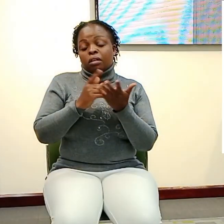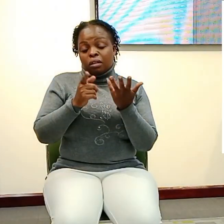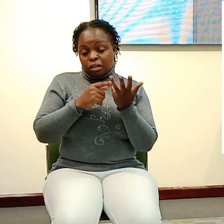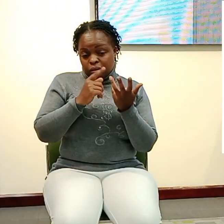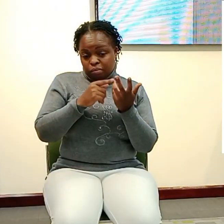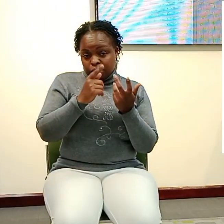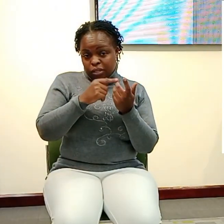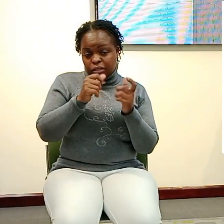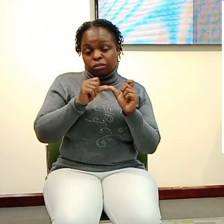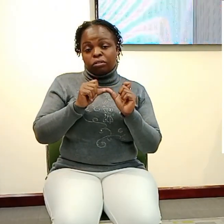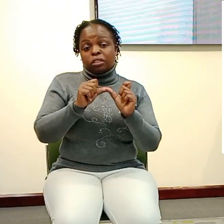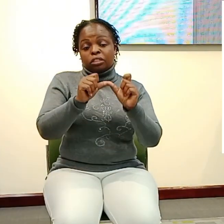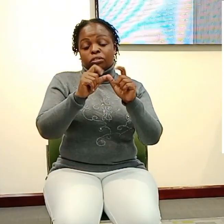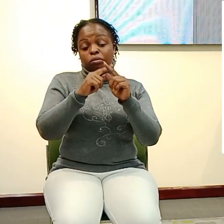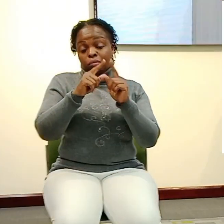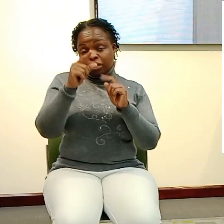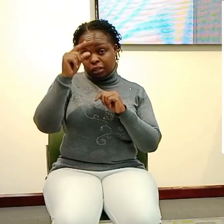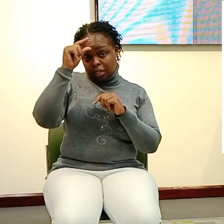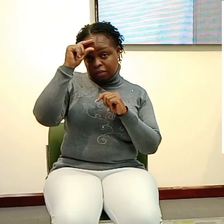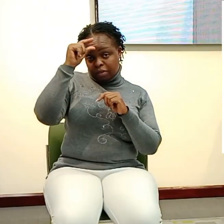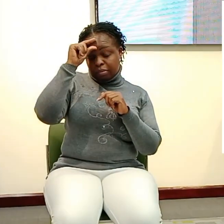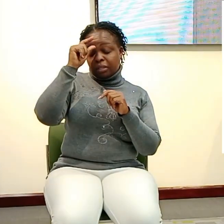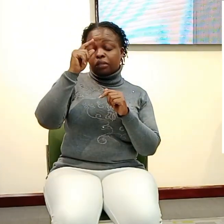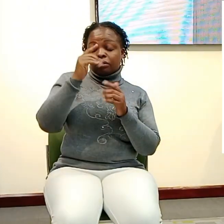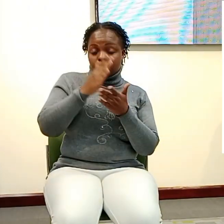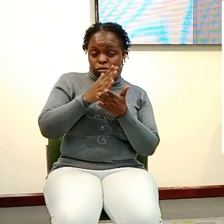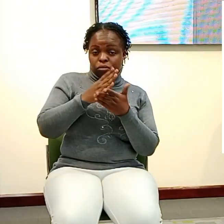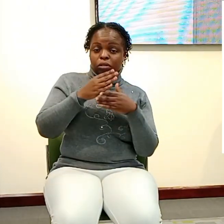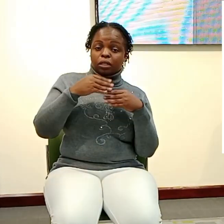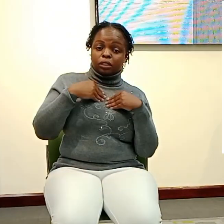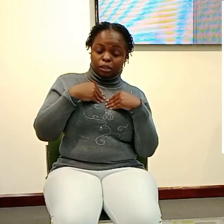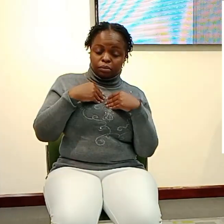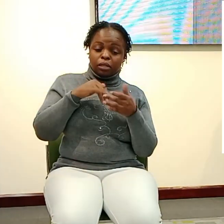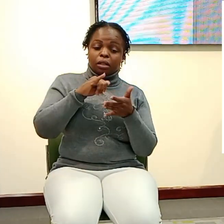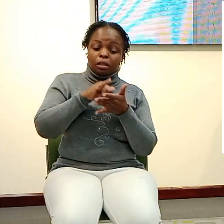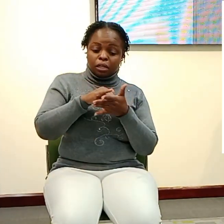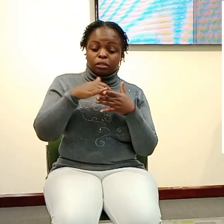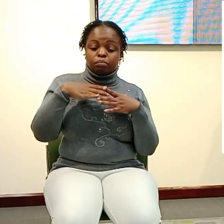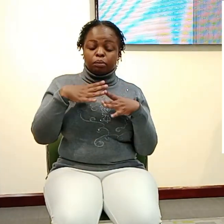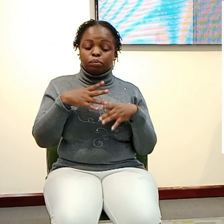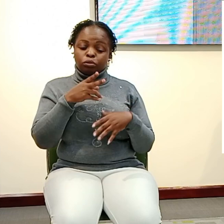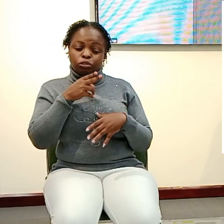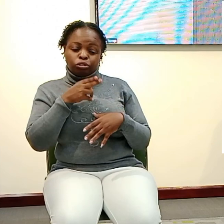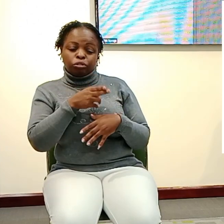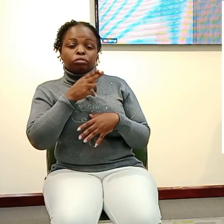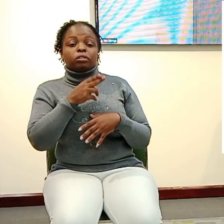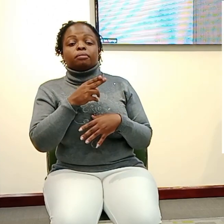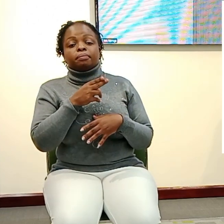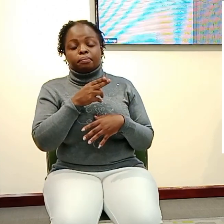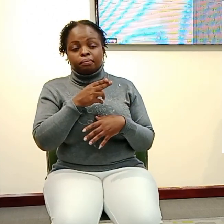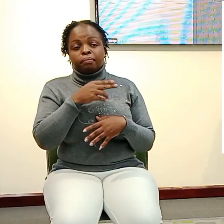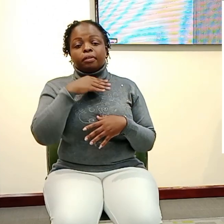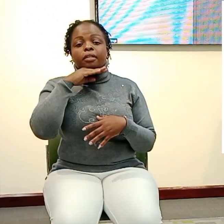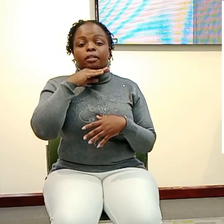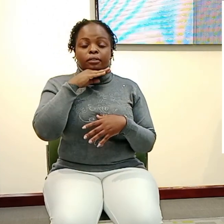debate, but the government has acknowledged that people have been shot to death.